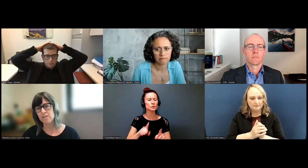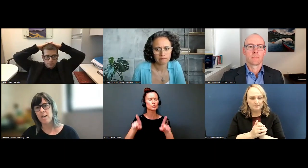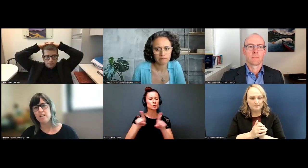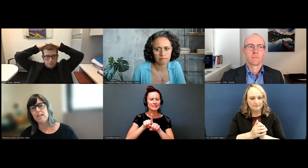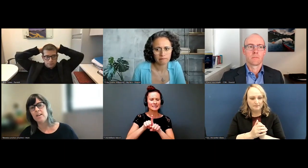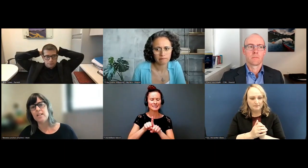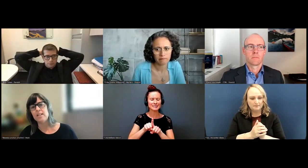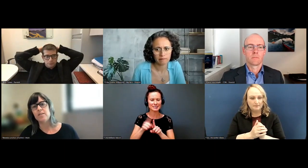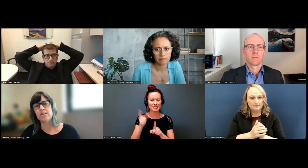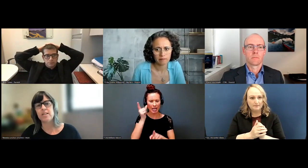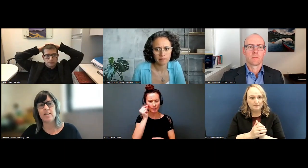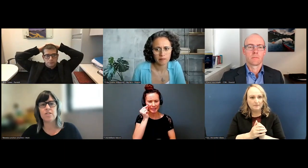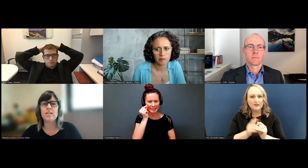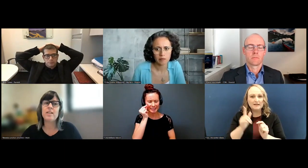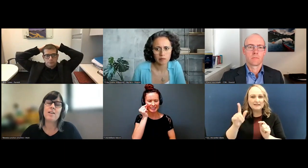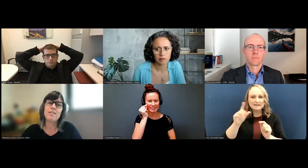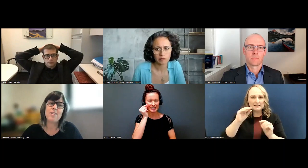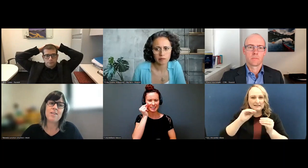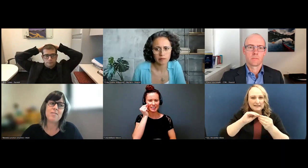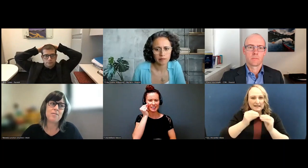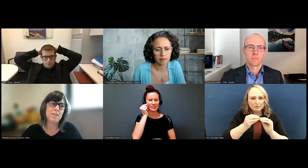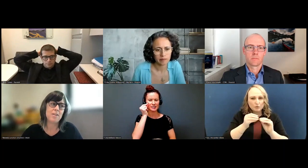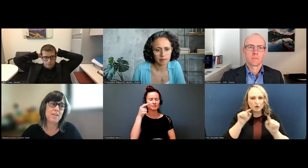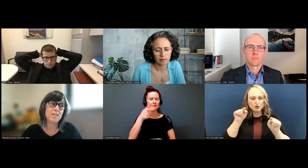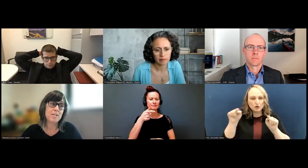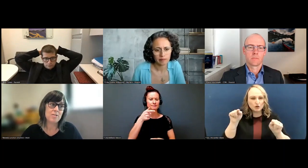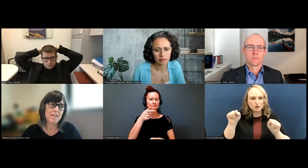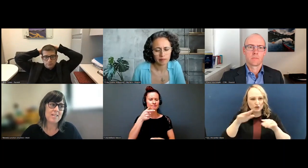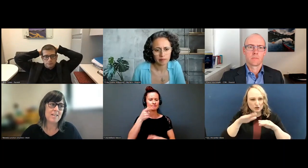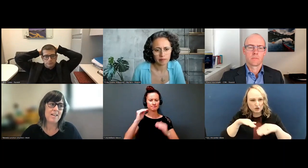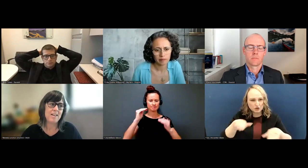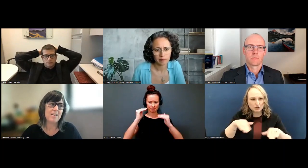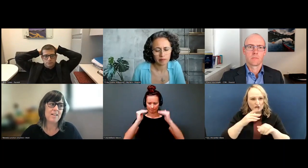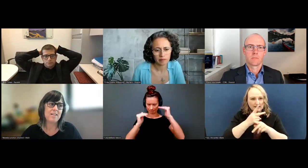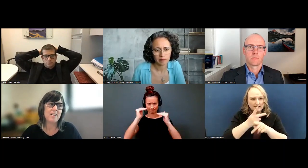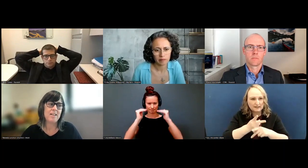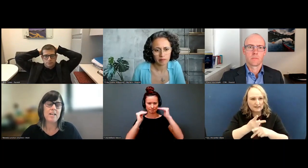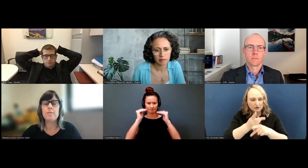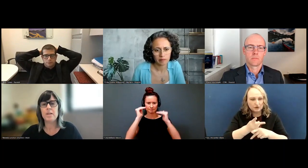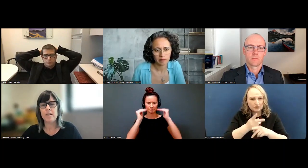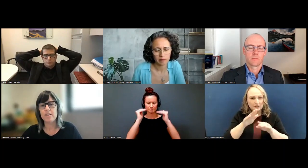ratios in childcare centers, essentially a lot of the stress and